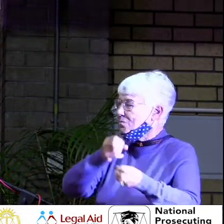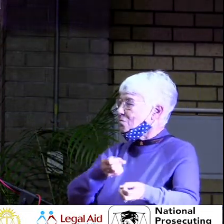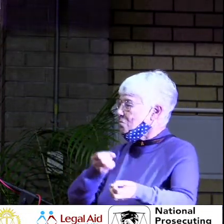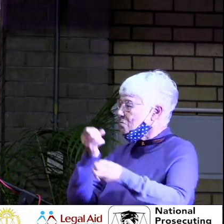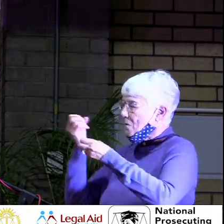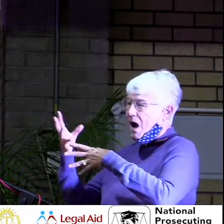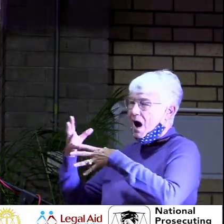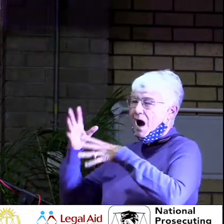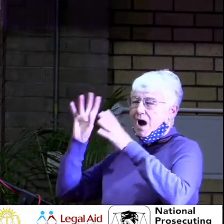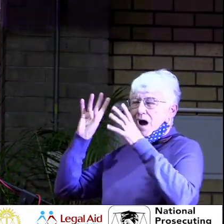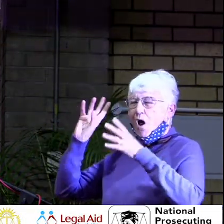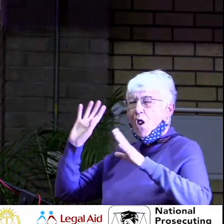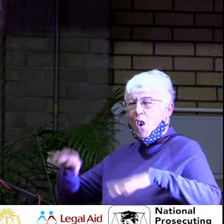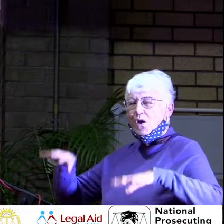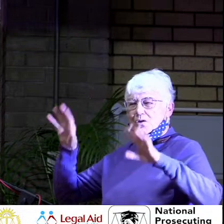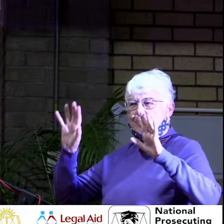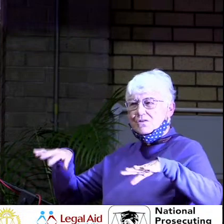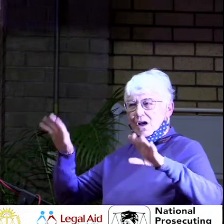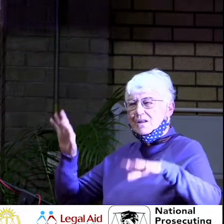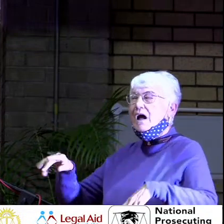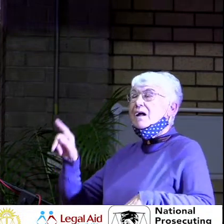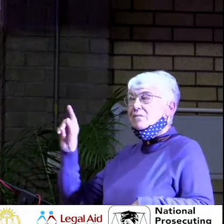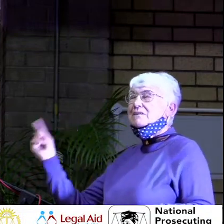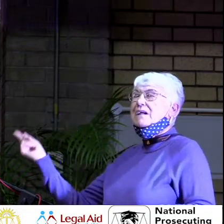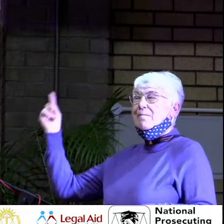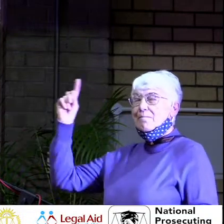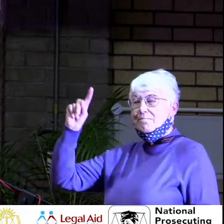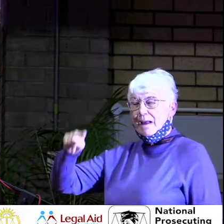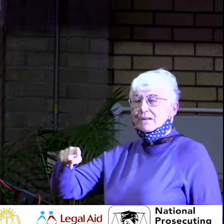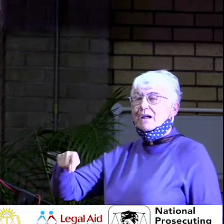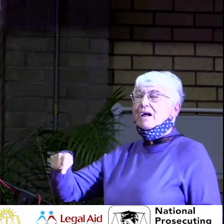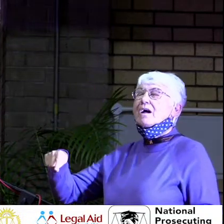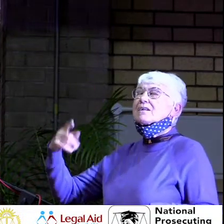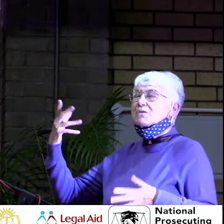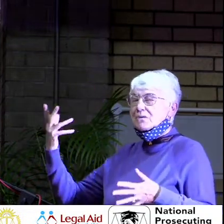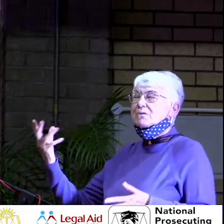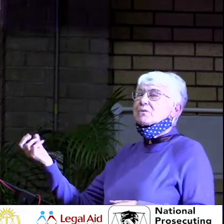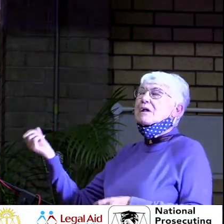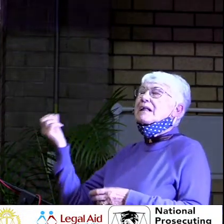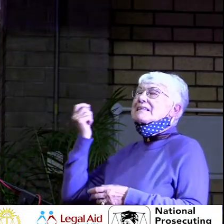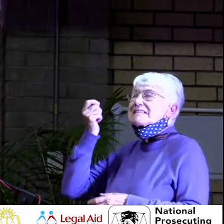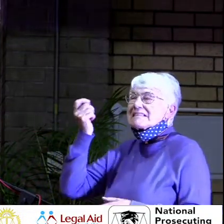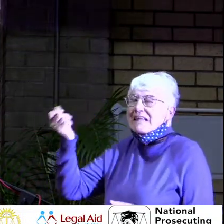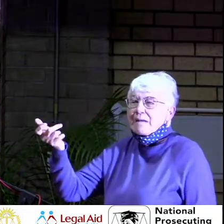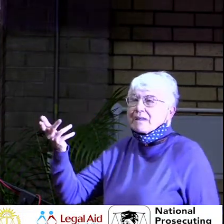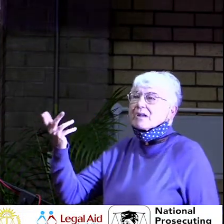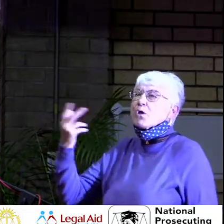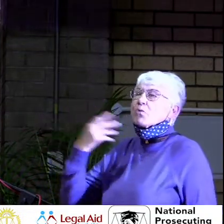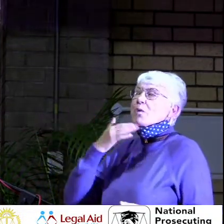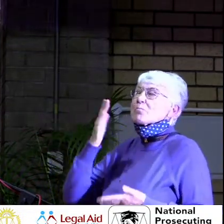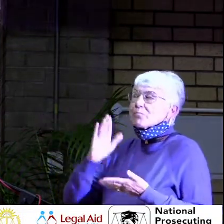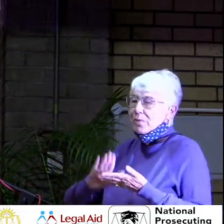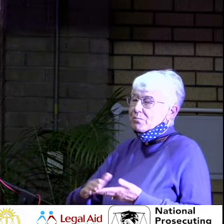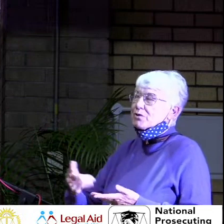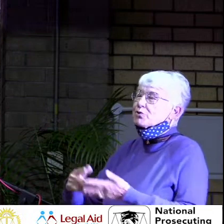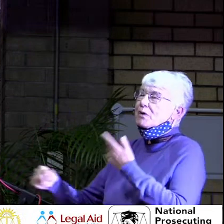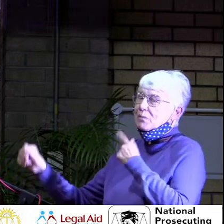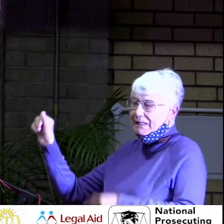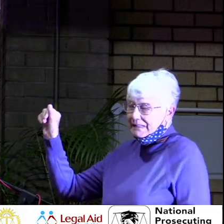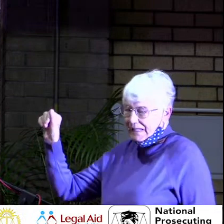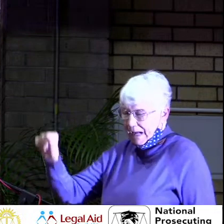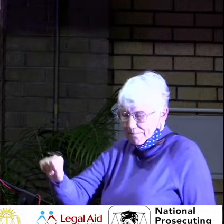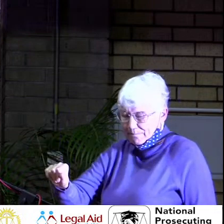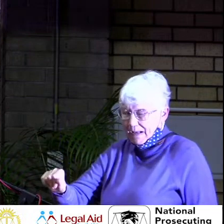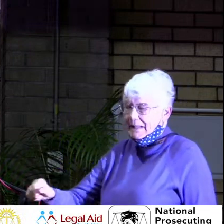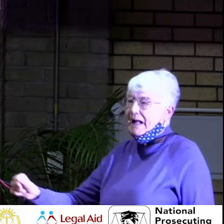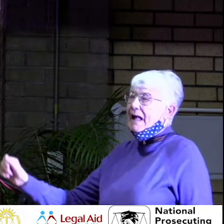much more. We have to come back, but we must come back with something. So we promise we will be back with something. We promise we will be